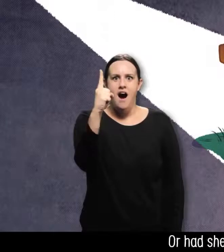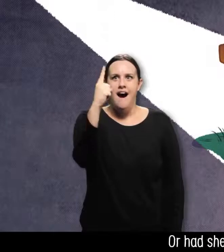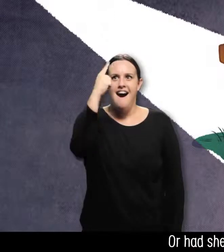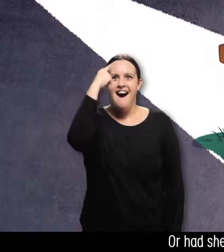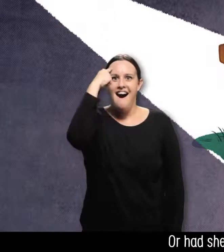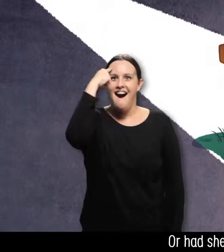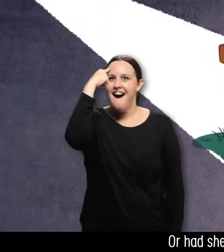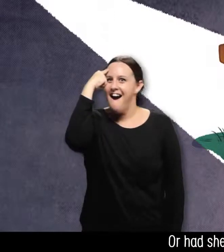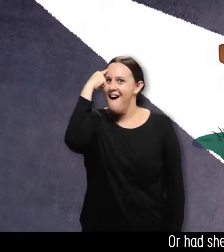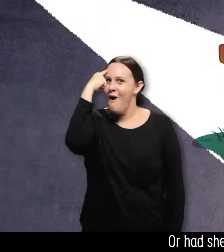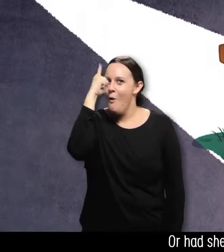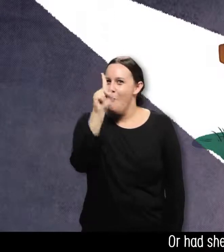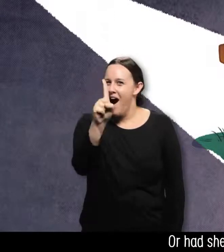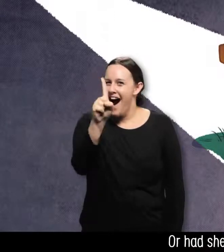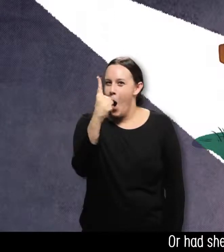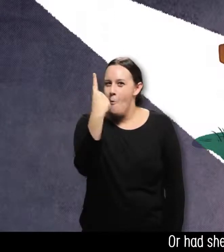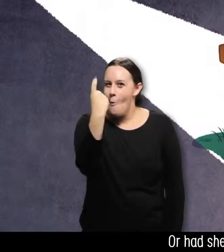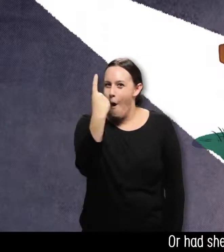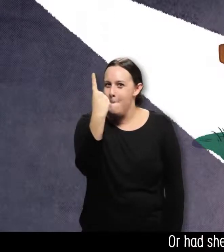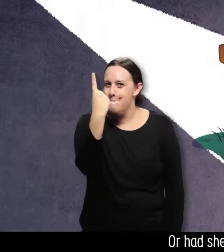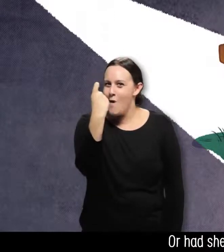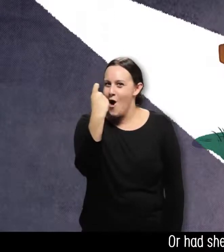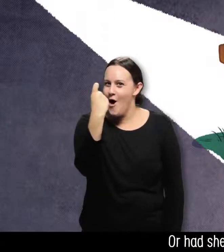Or had she?